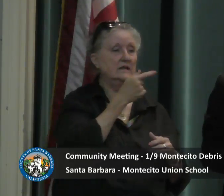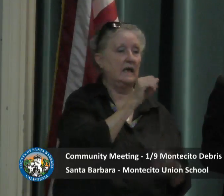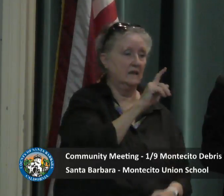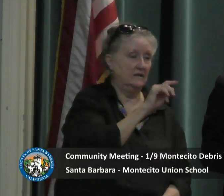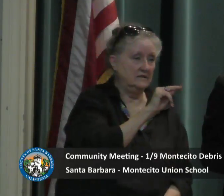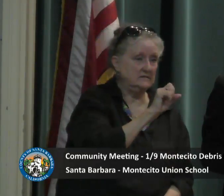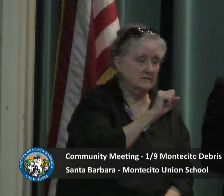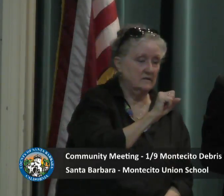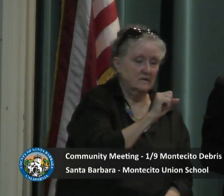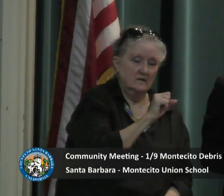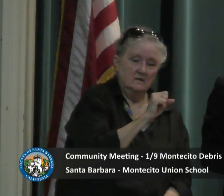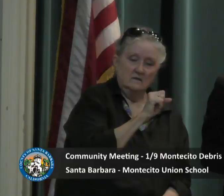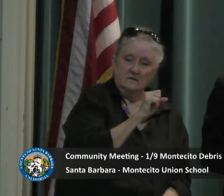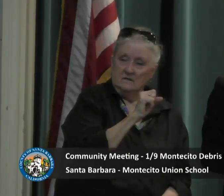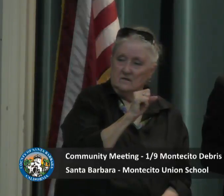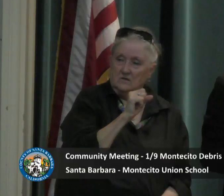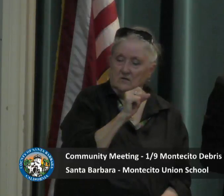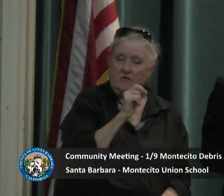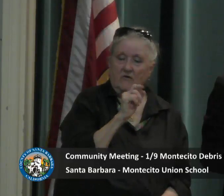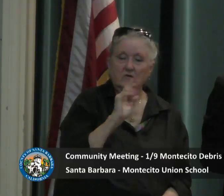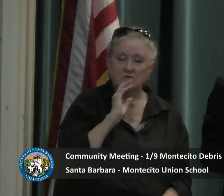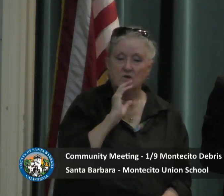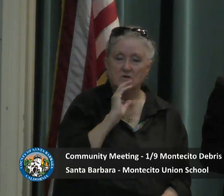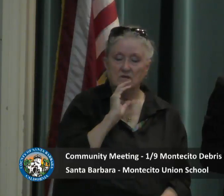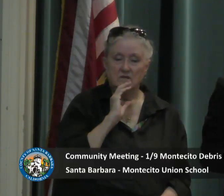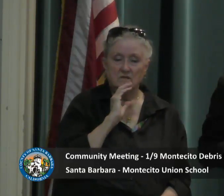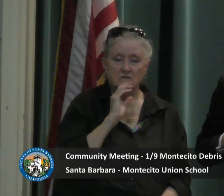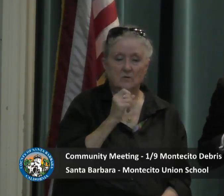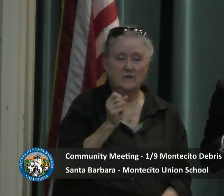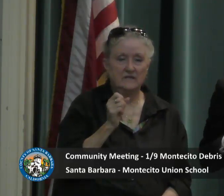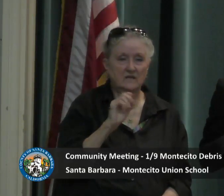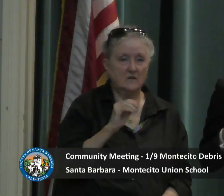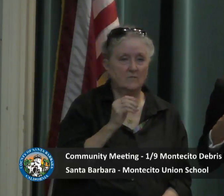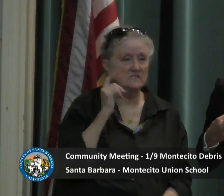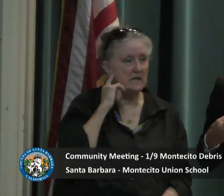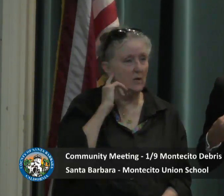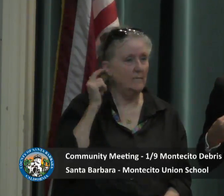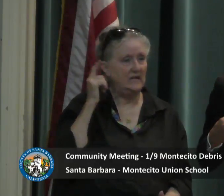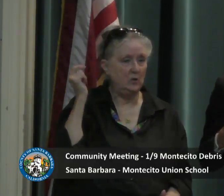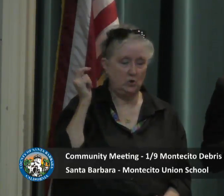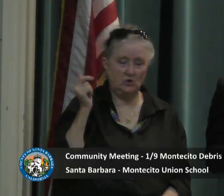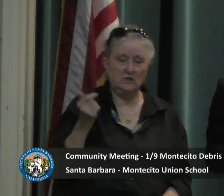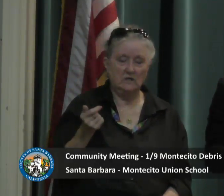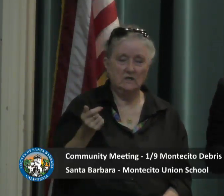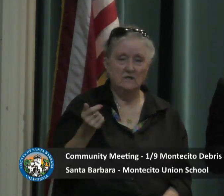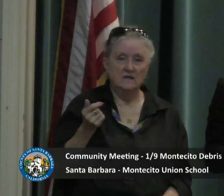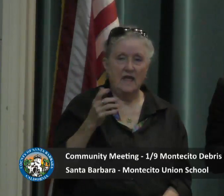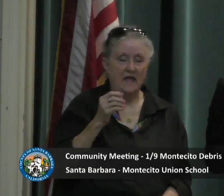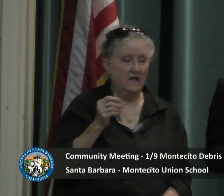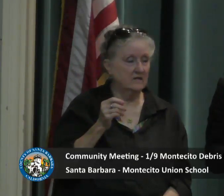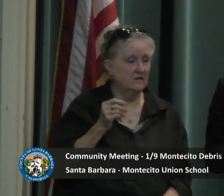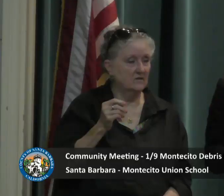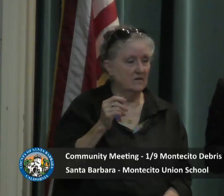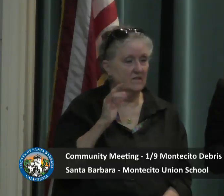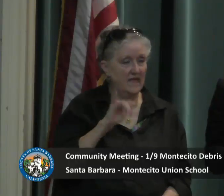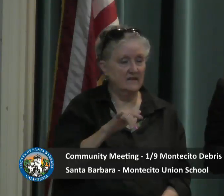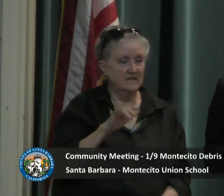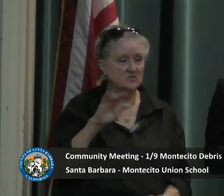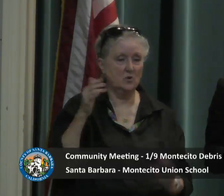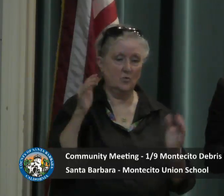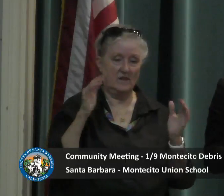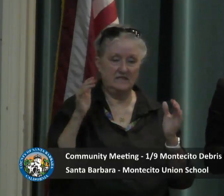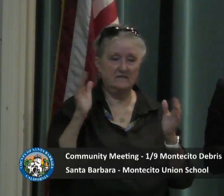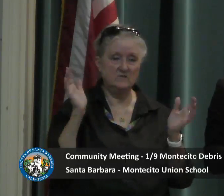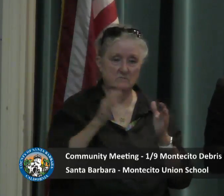gallons, then you're making the number sound bigger. And that is a